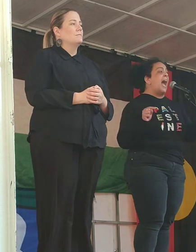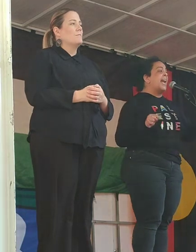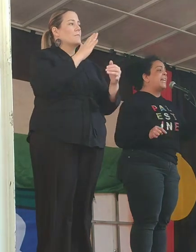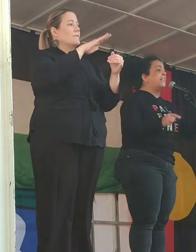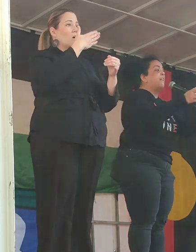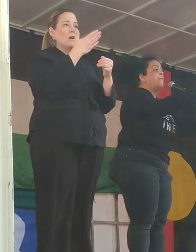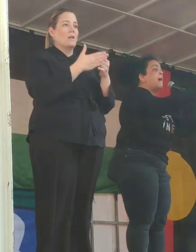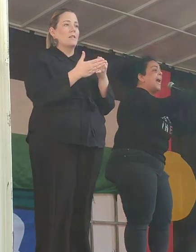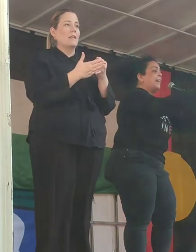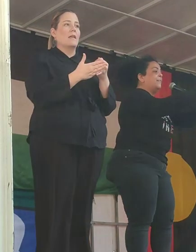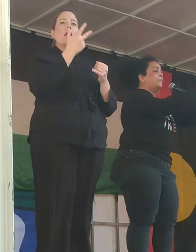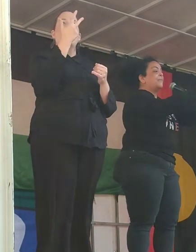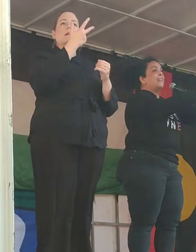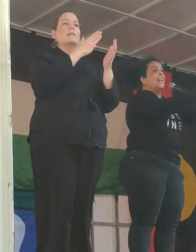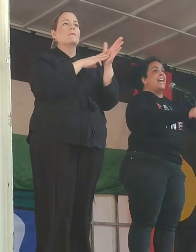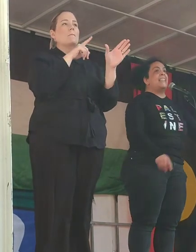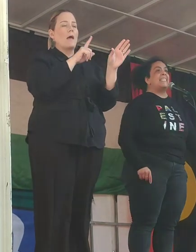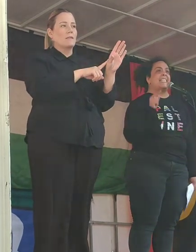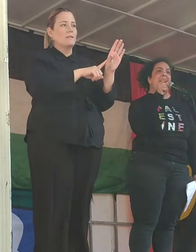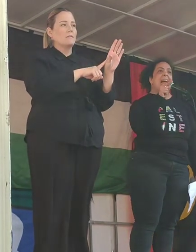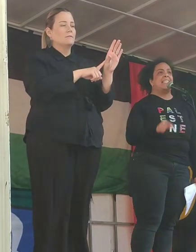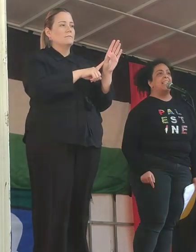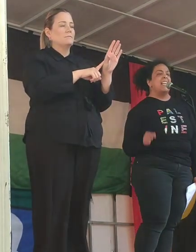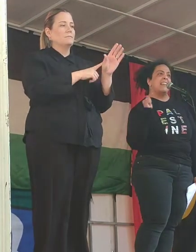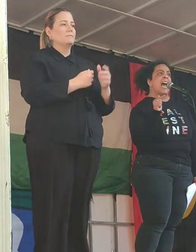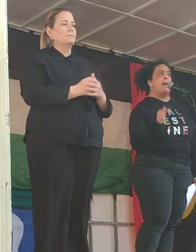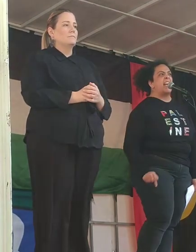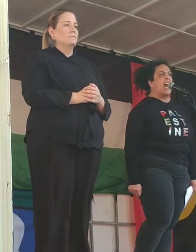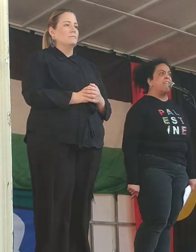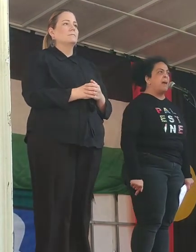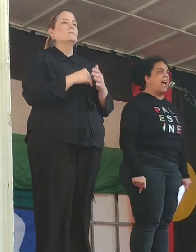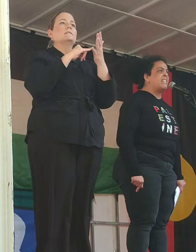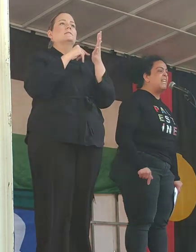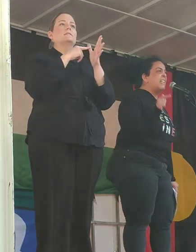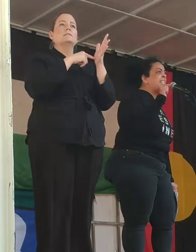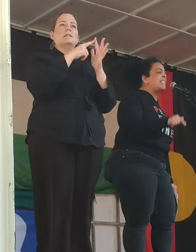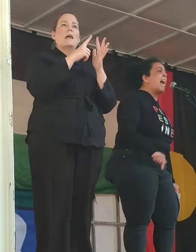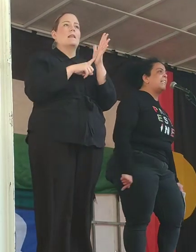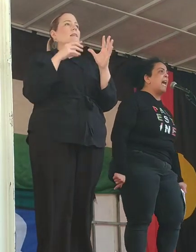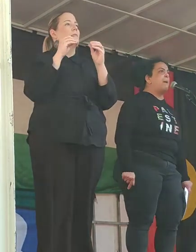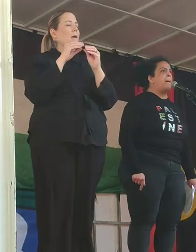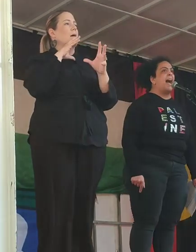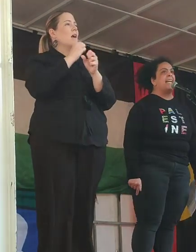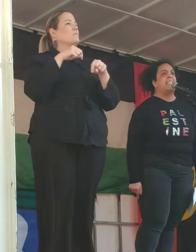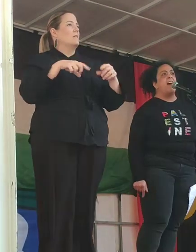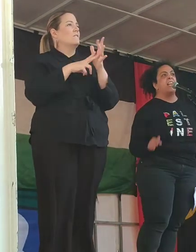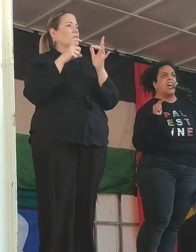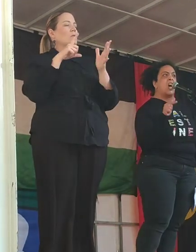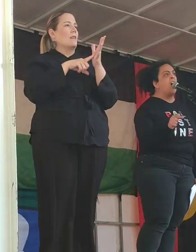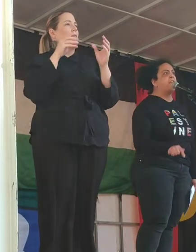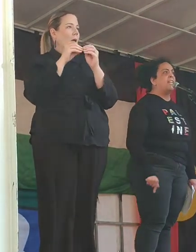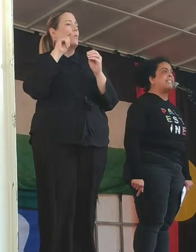the 18th of May, the state Labor government, the state Labor Party is having